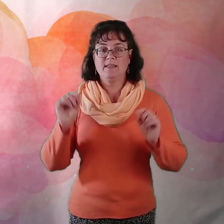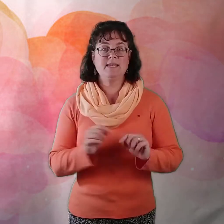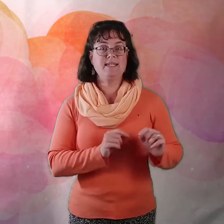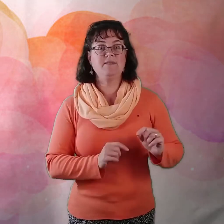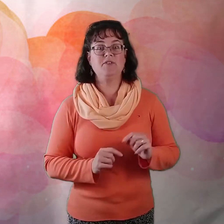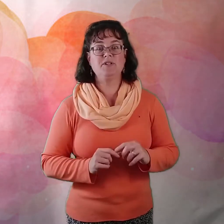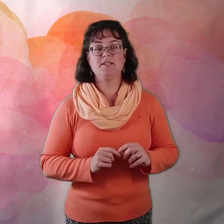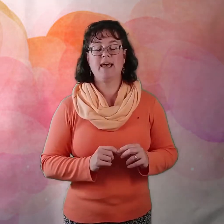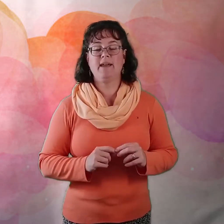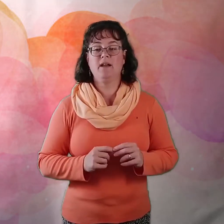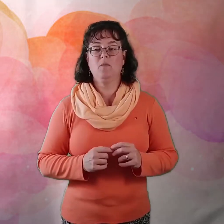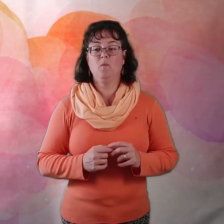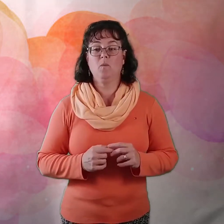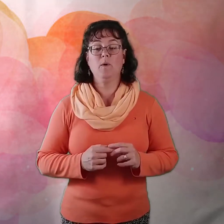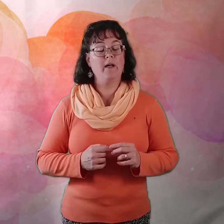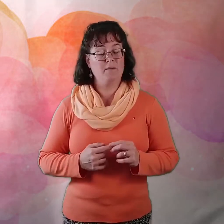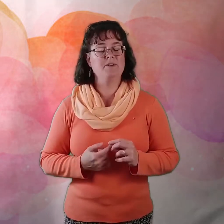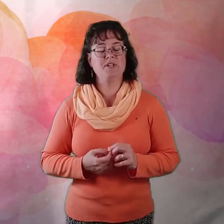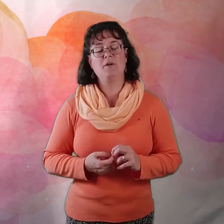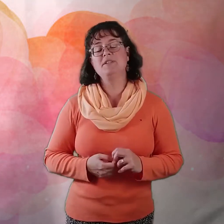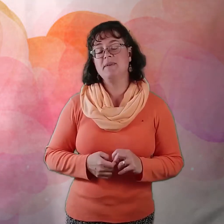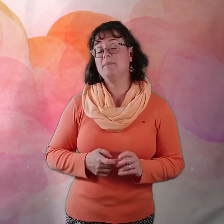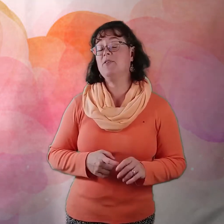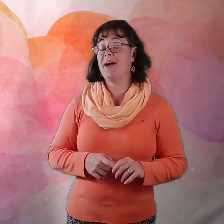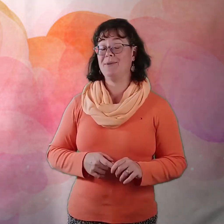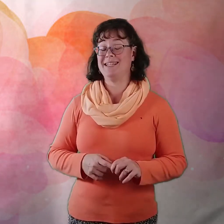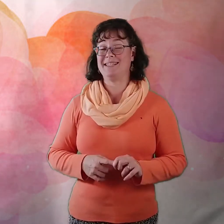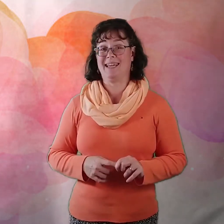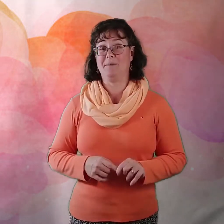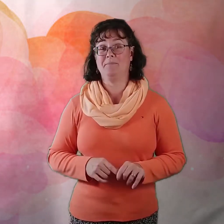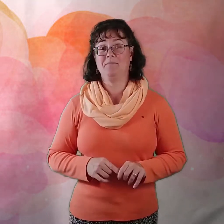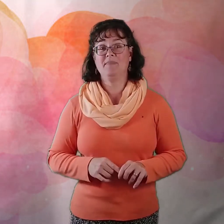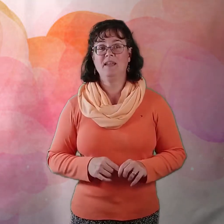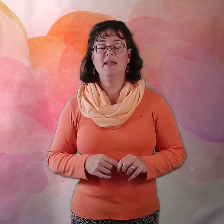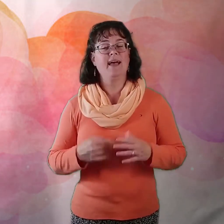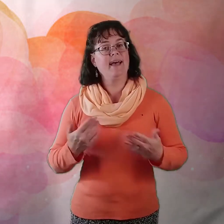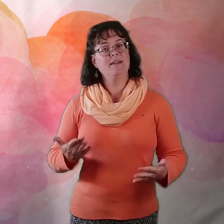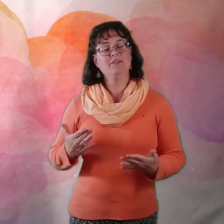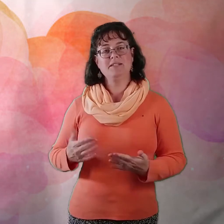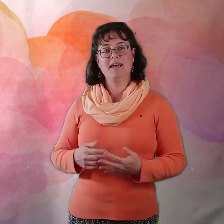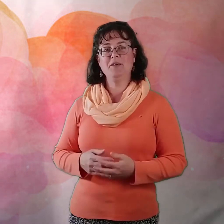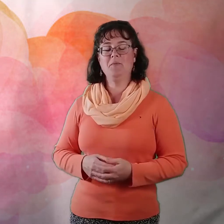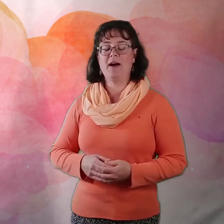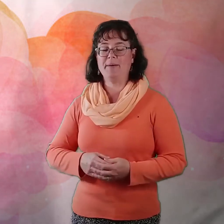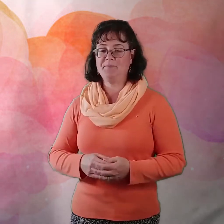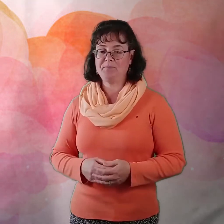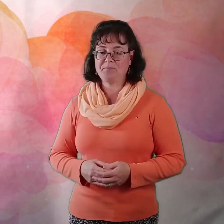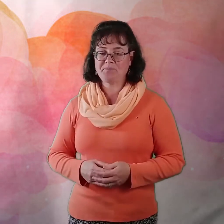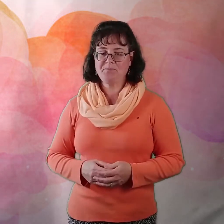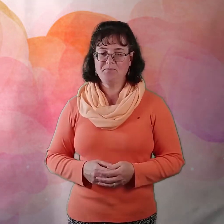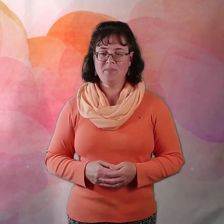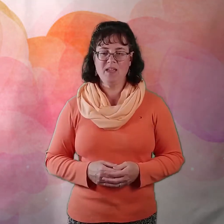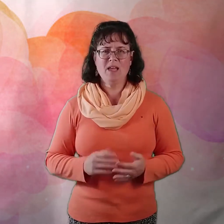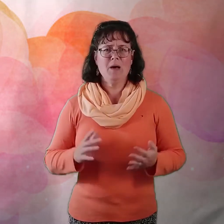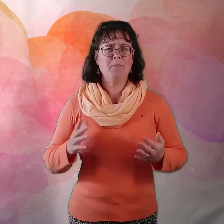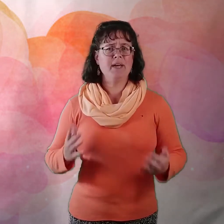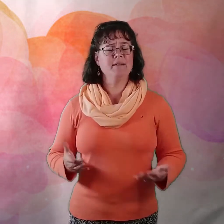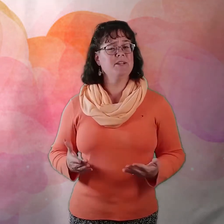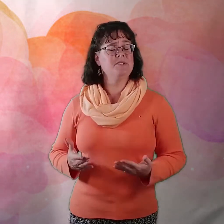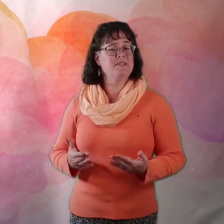This is a verse that will almost always make me cry when I sing it. And I'm going to tell you why. But I'm going to do the